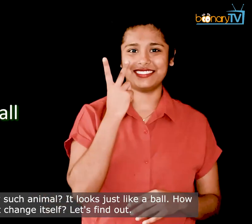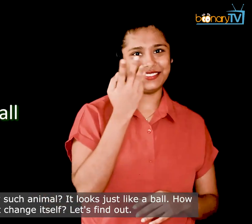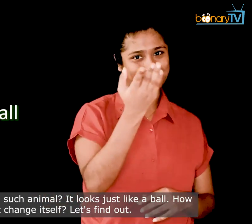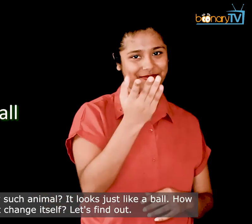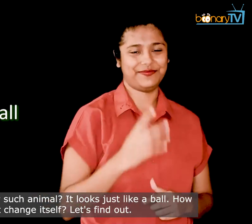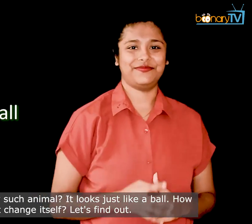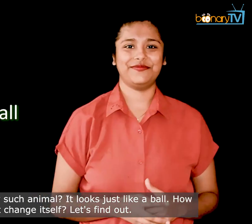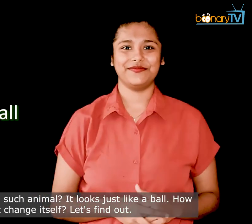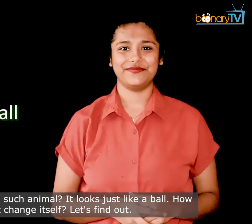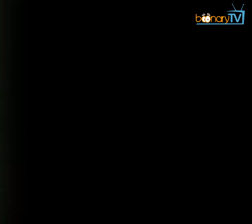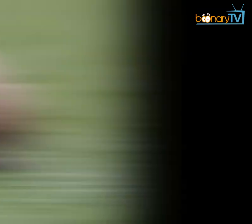out.